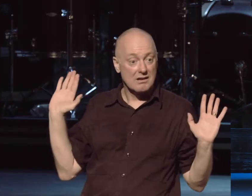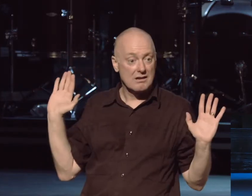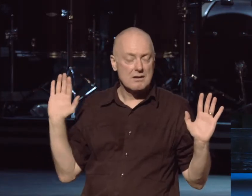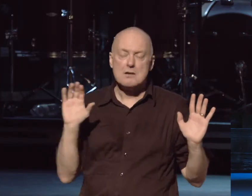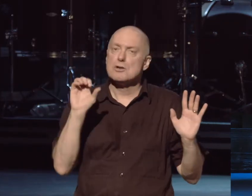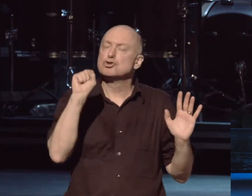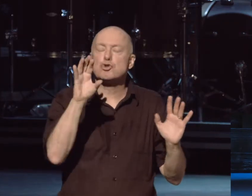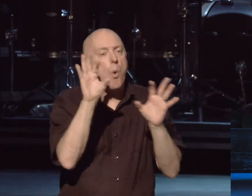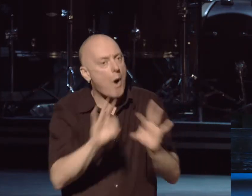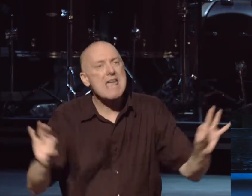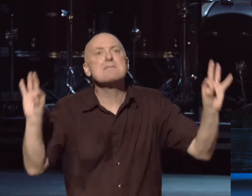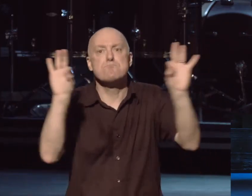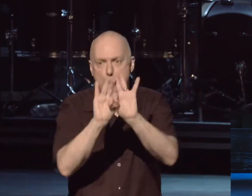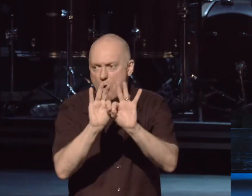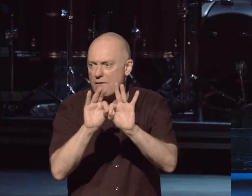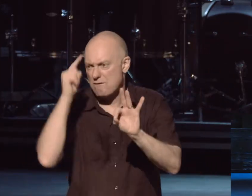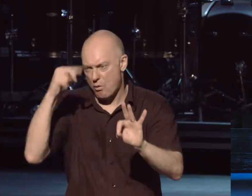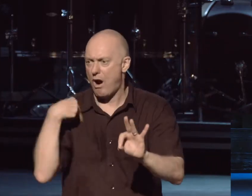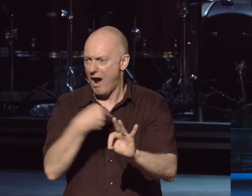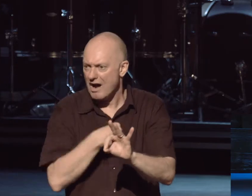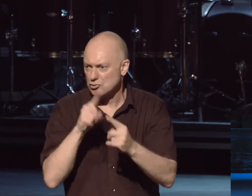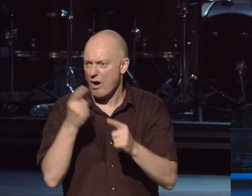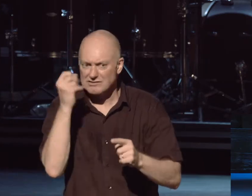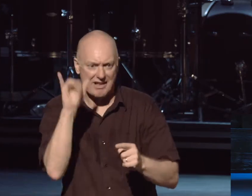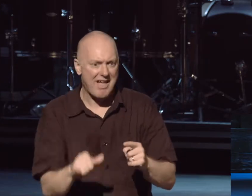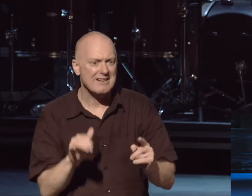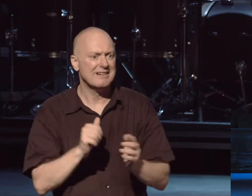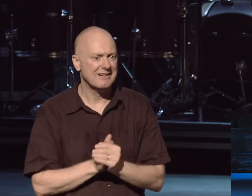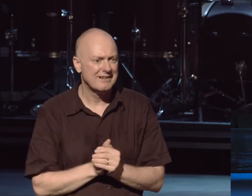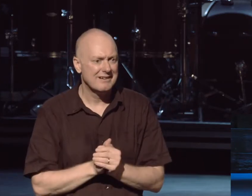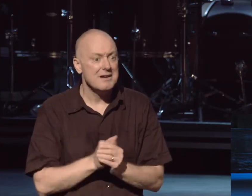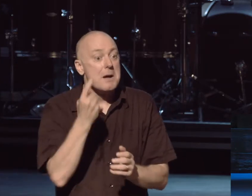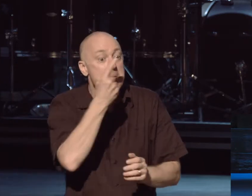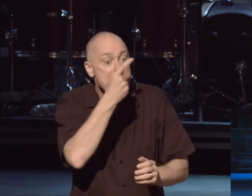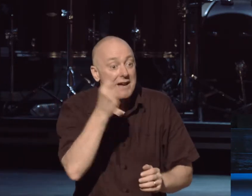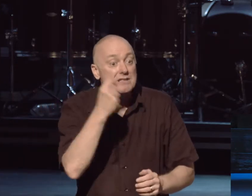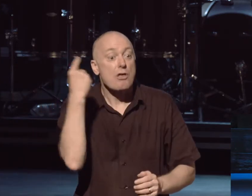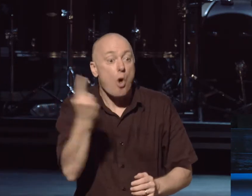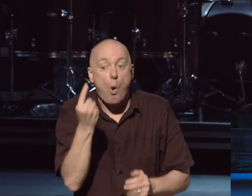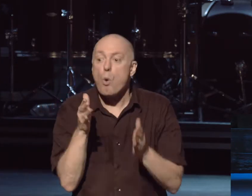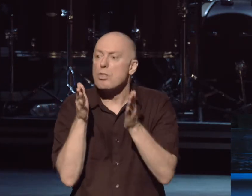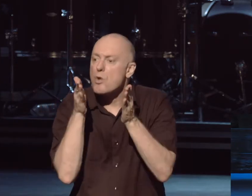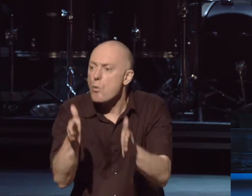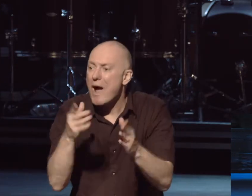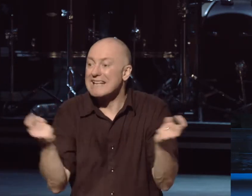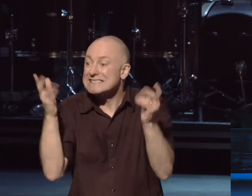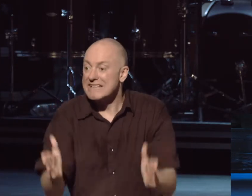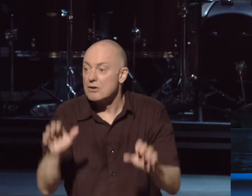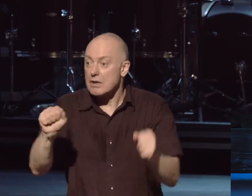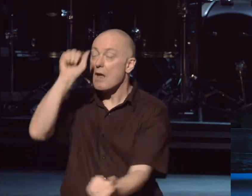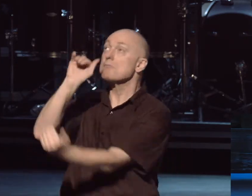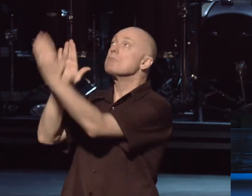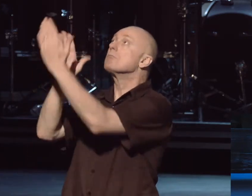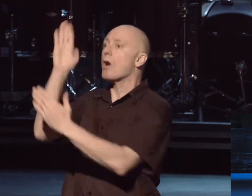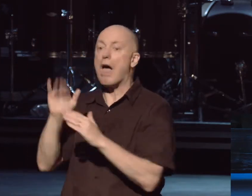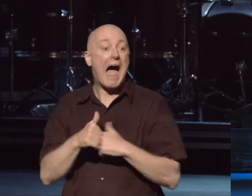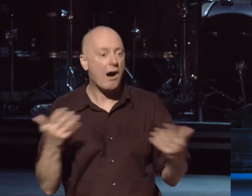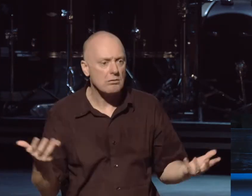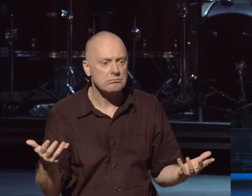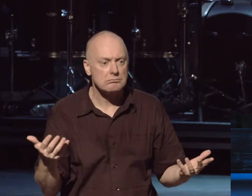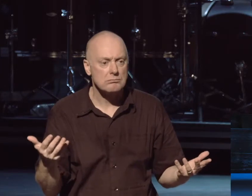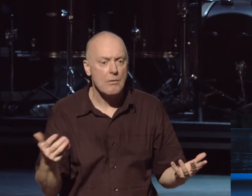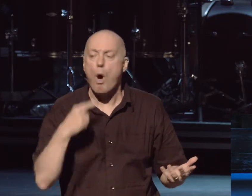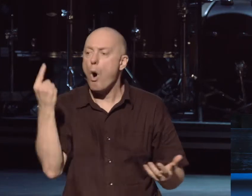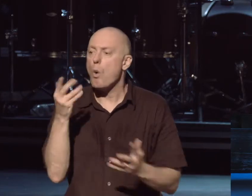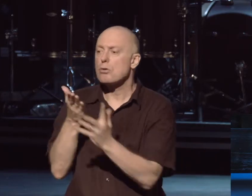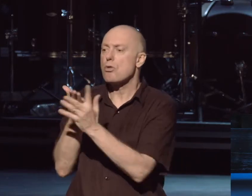this is so critical and important then for us to understand. Because the only way a sinner can approach God is solely